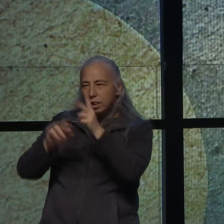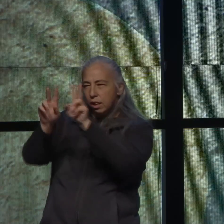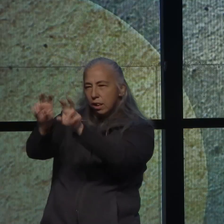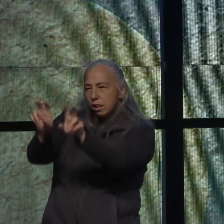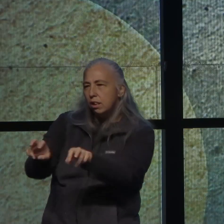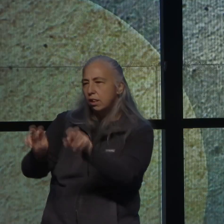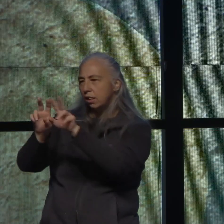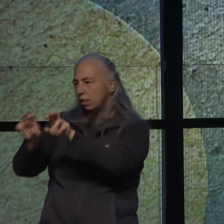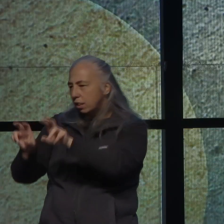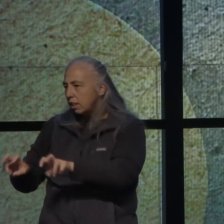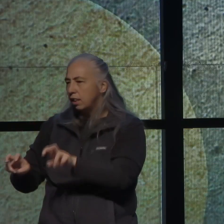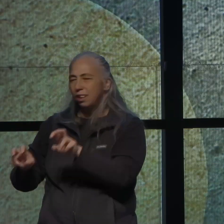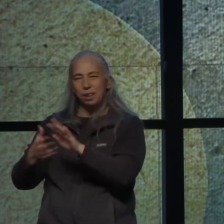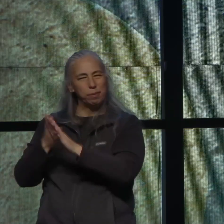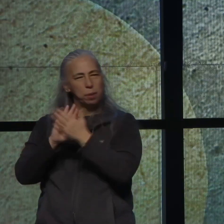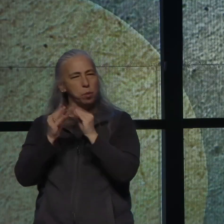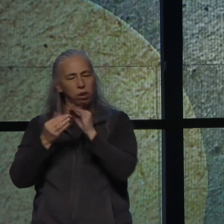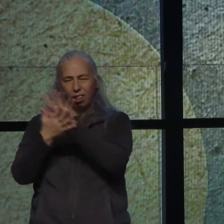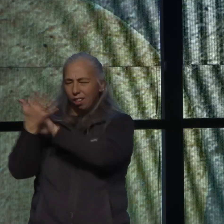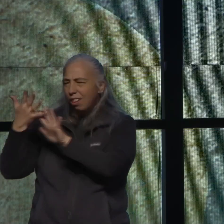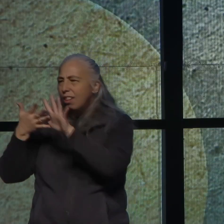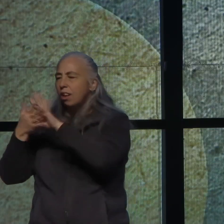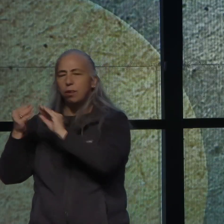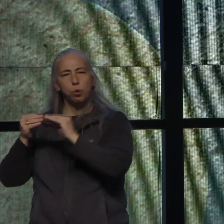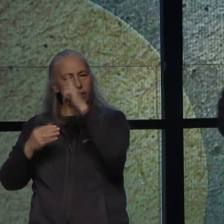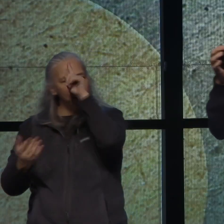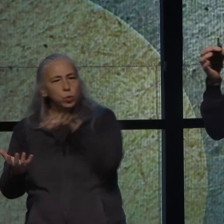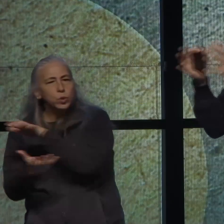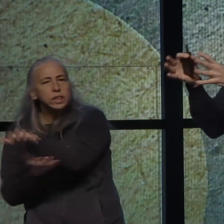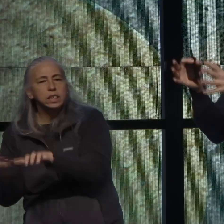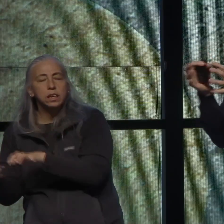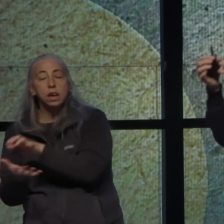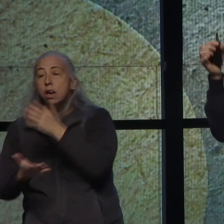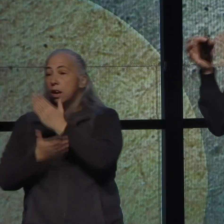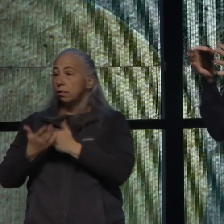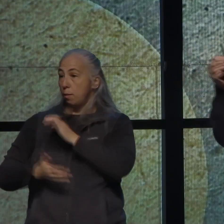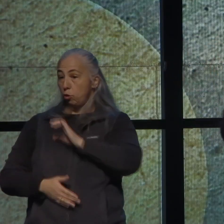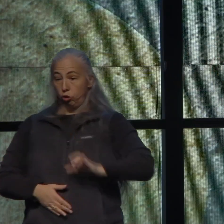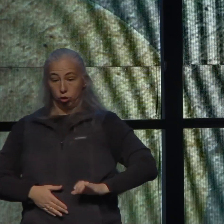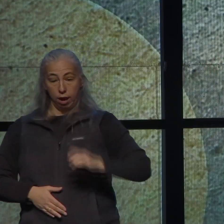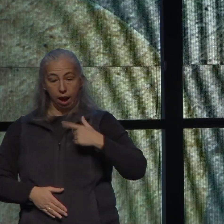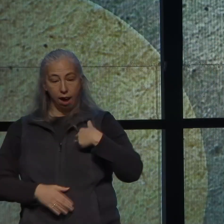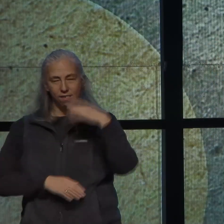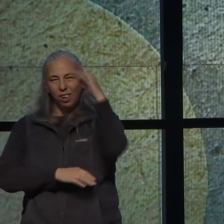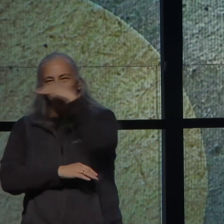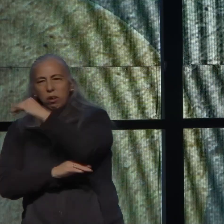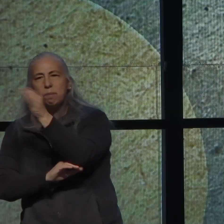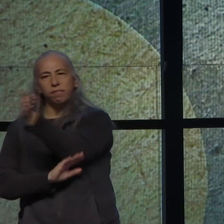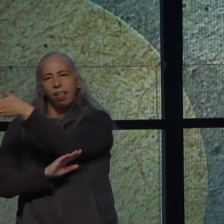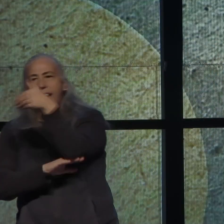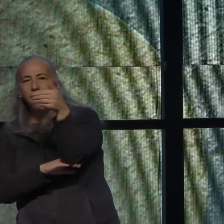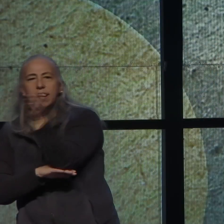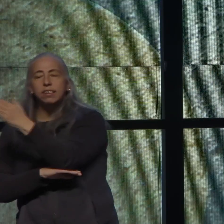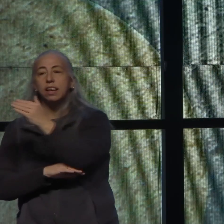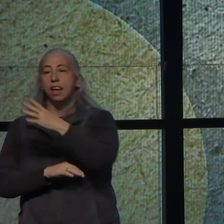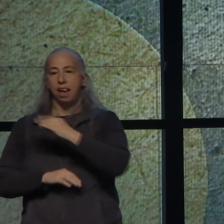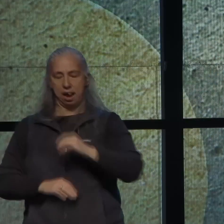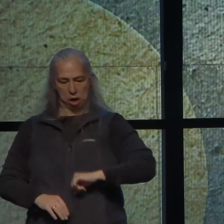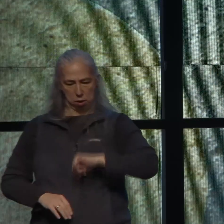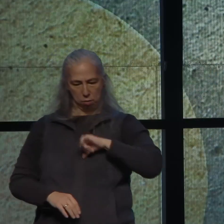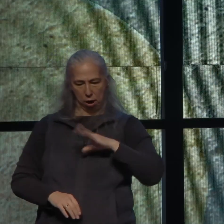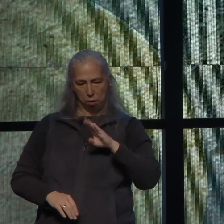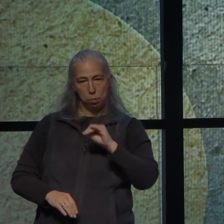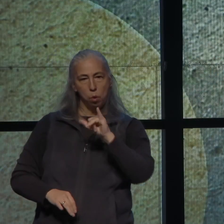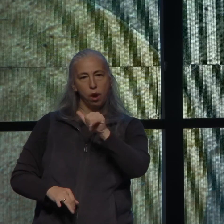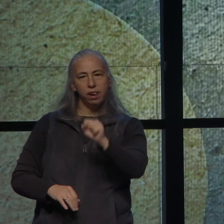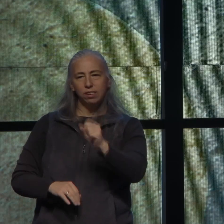become. And he said, there were Christians there that were waving political flags, Trump flags, and there were Proud Boys that knelt and prayed that